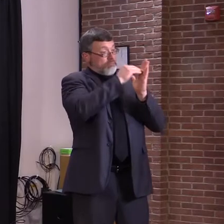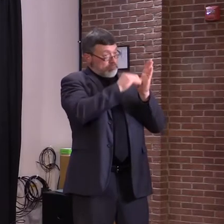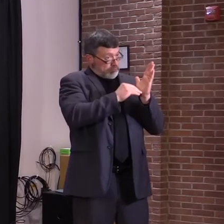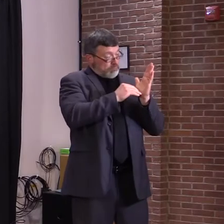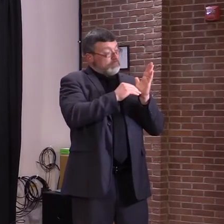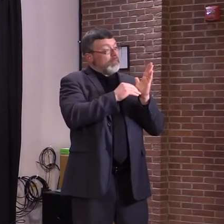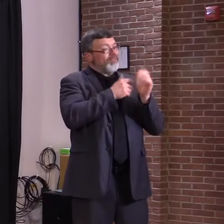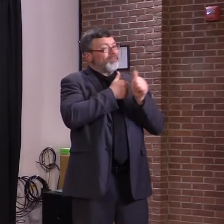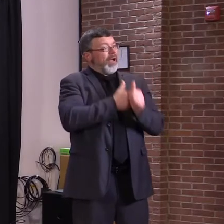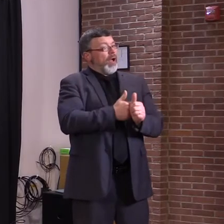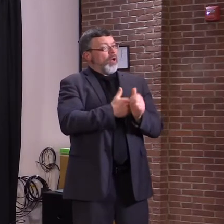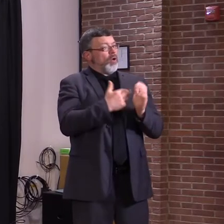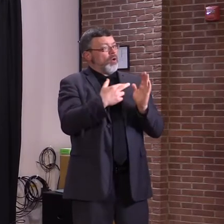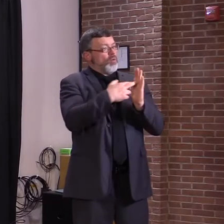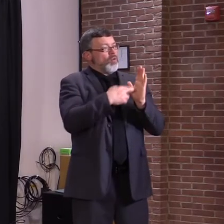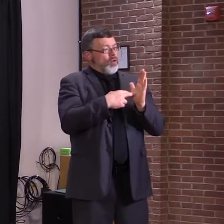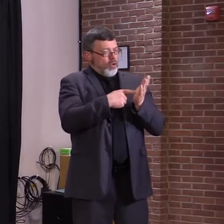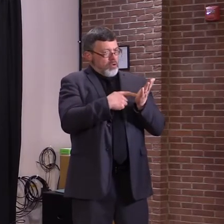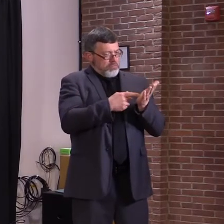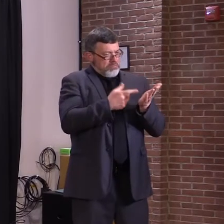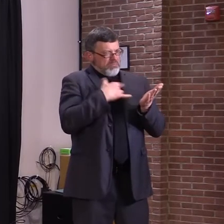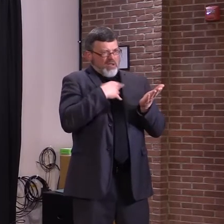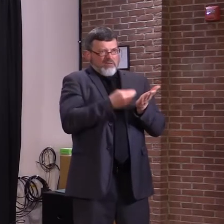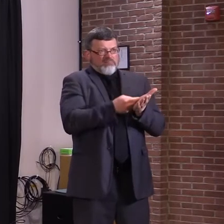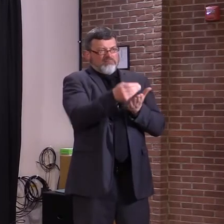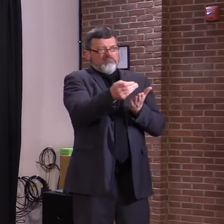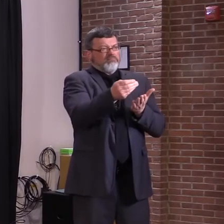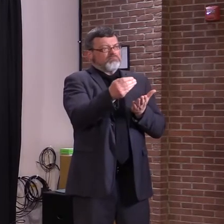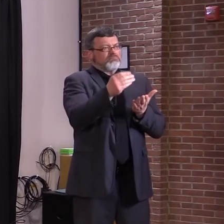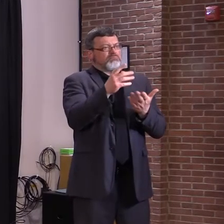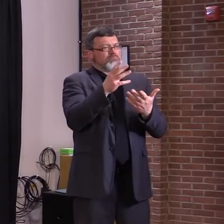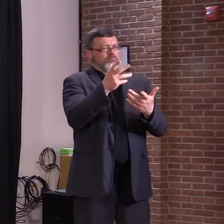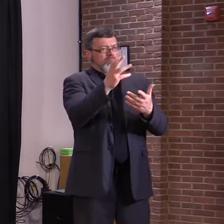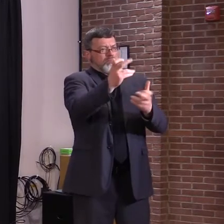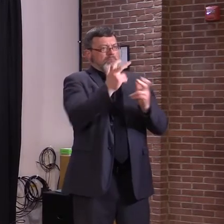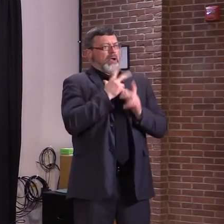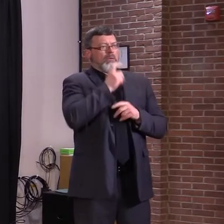act like a grant, and as such, grants are typically taxable. So,